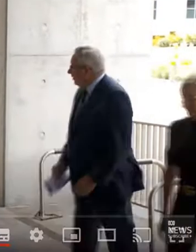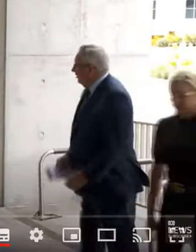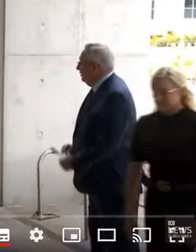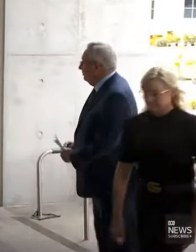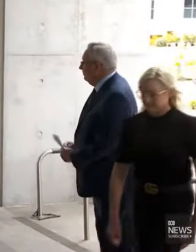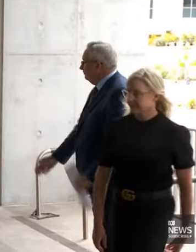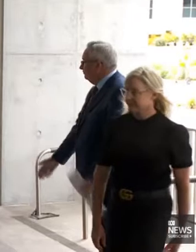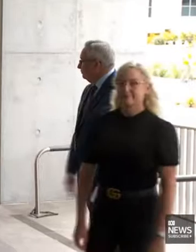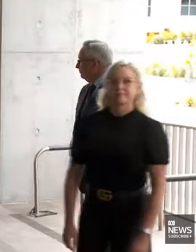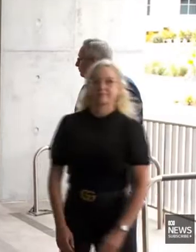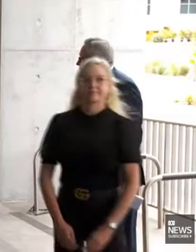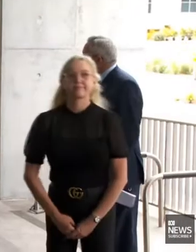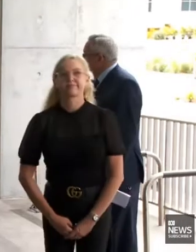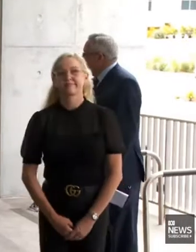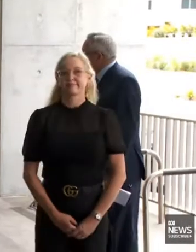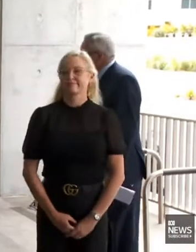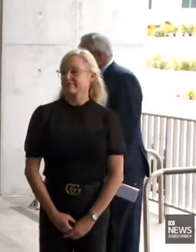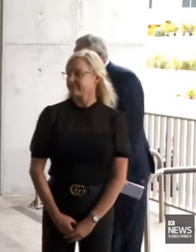Ready to go?